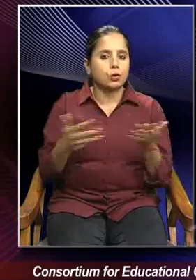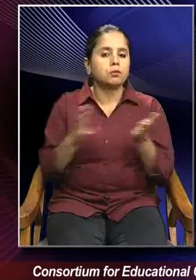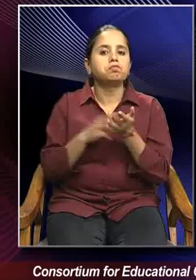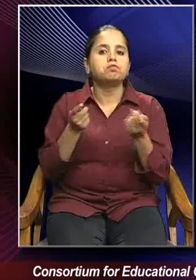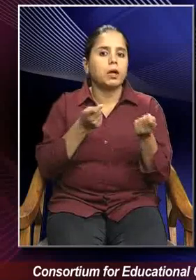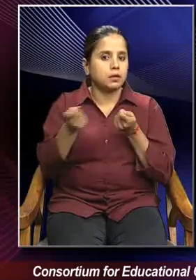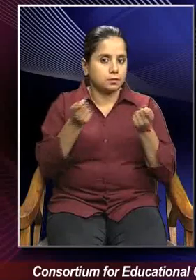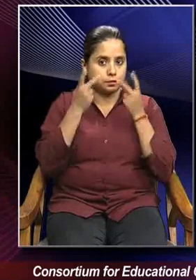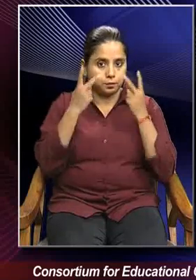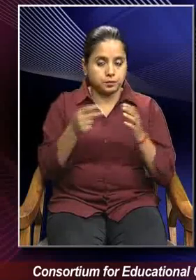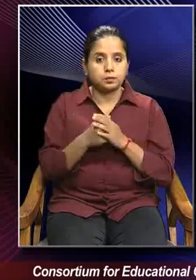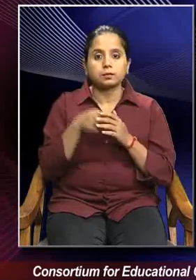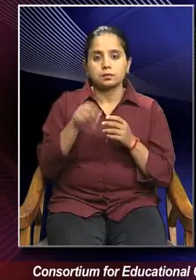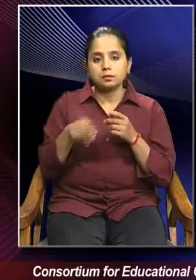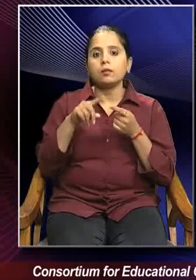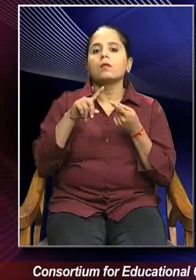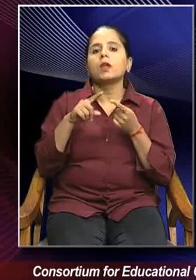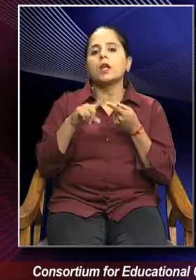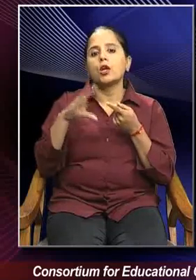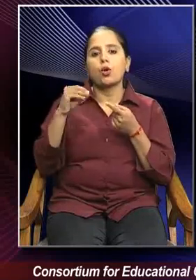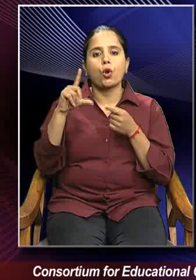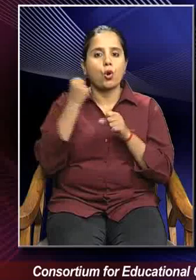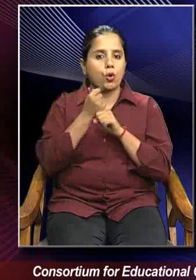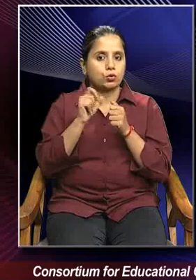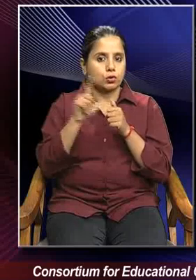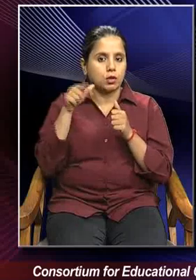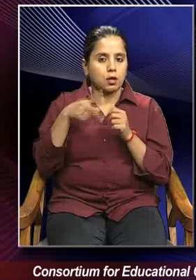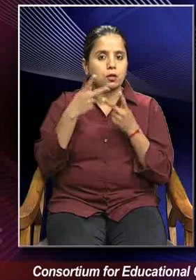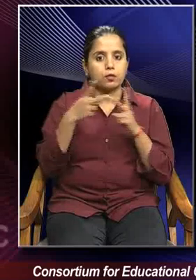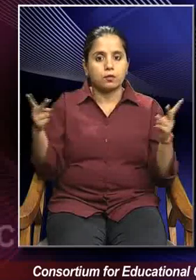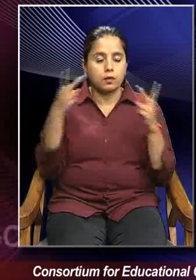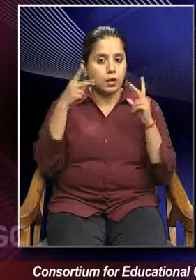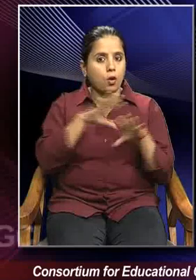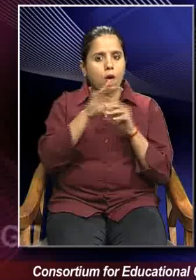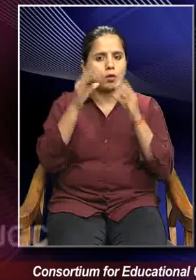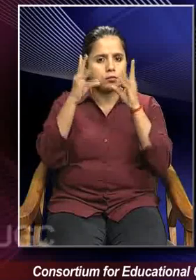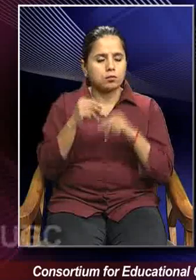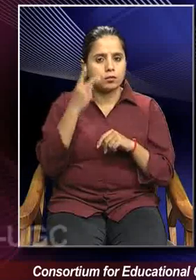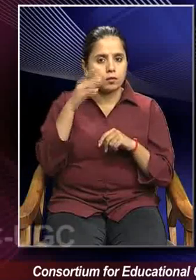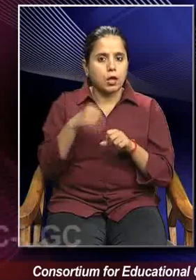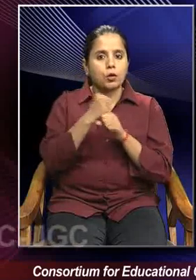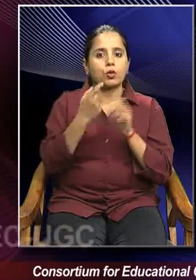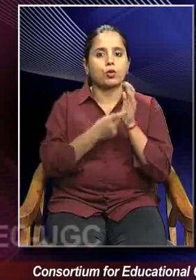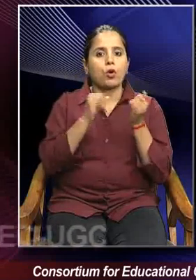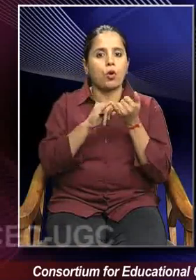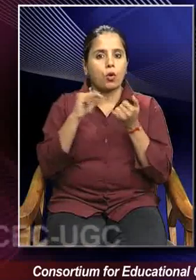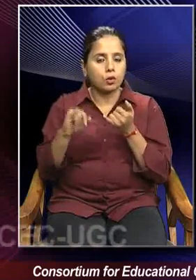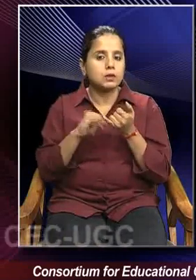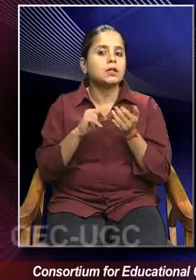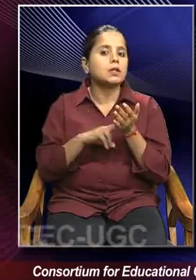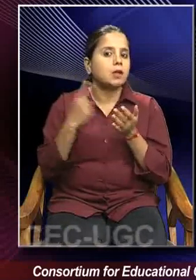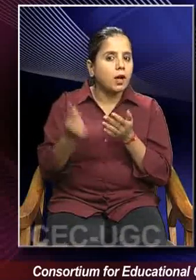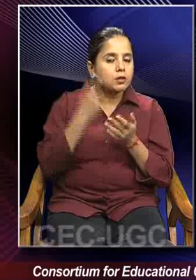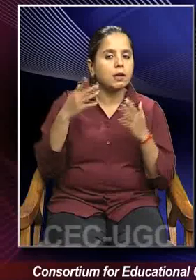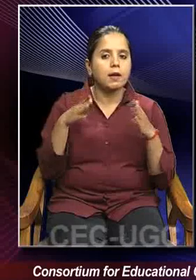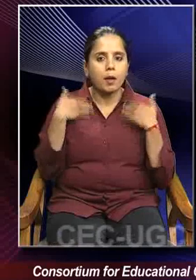management and the ecological variety are all evaluated by the Gross National Happiness